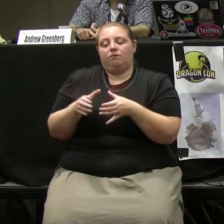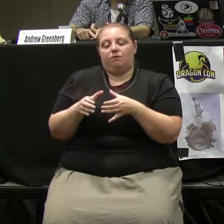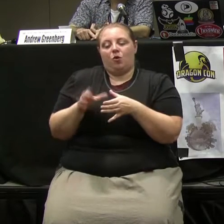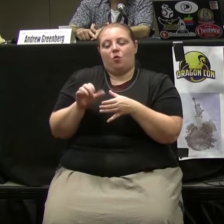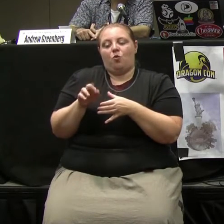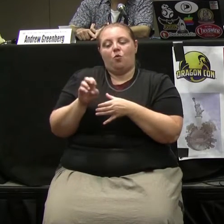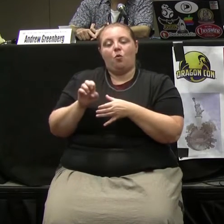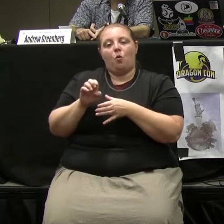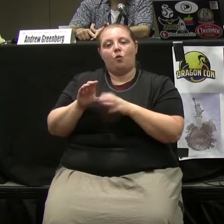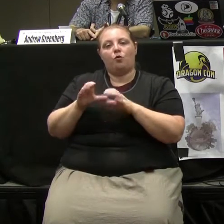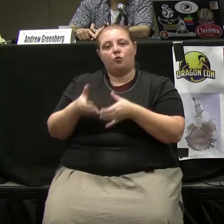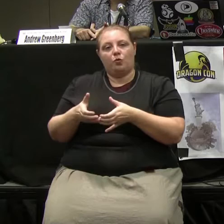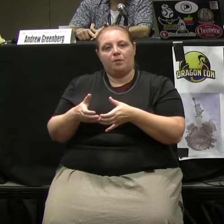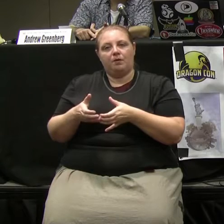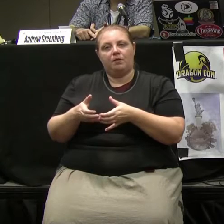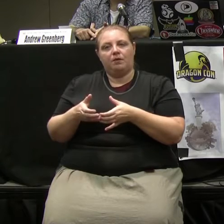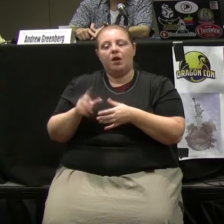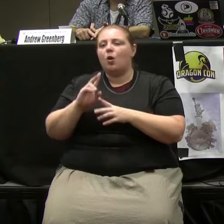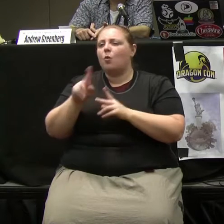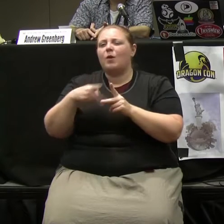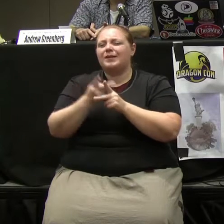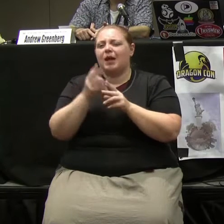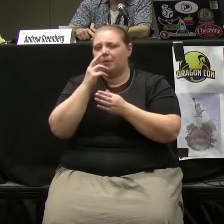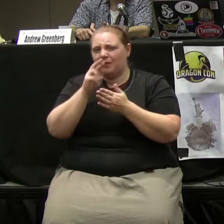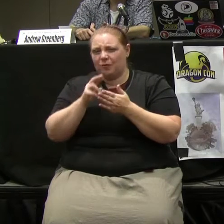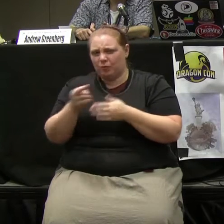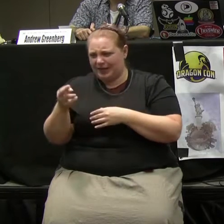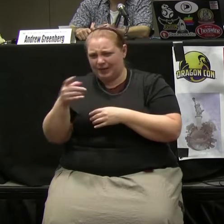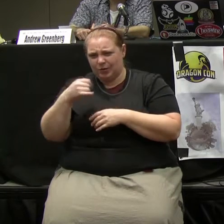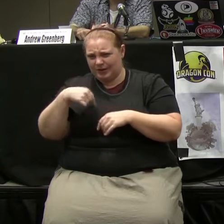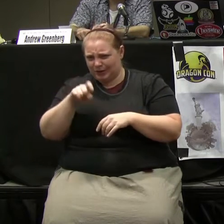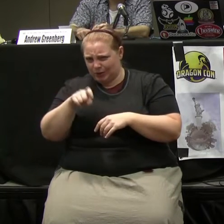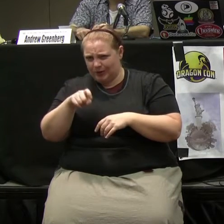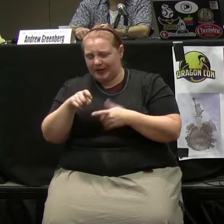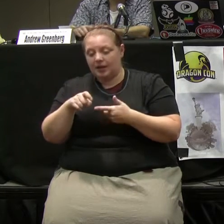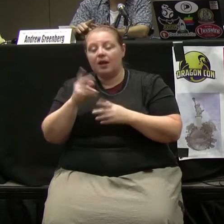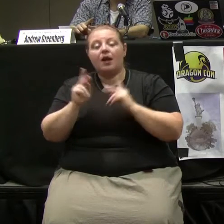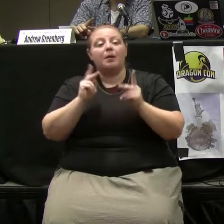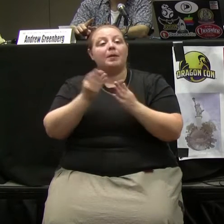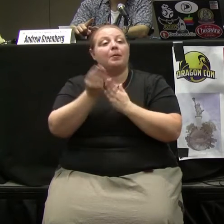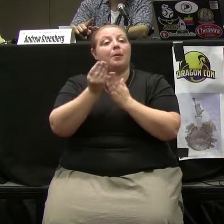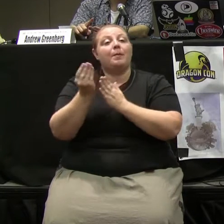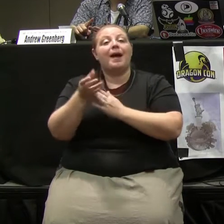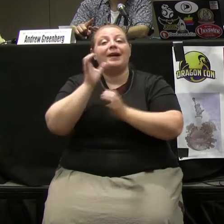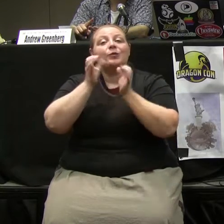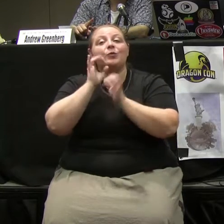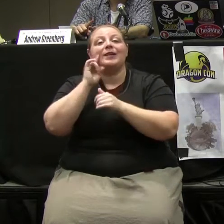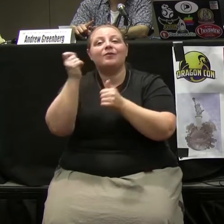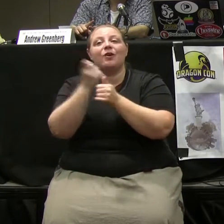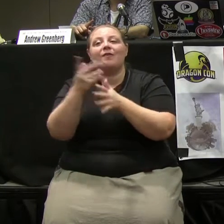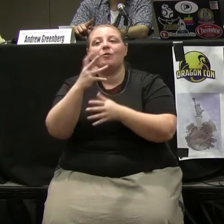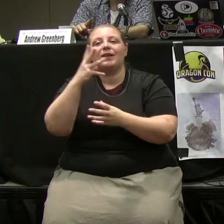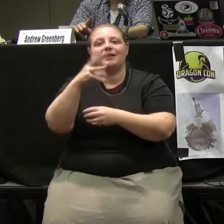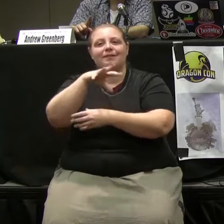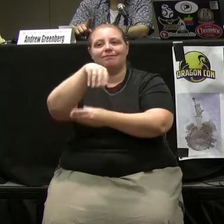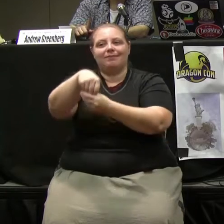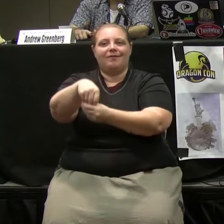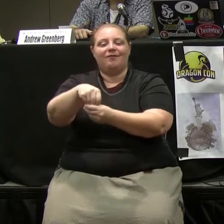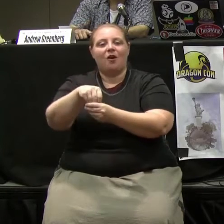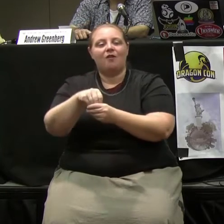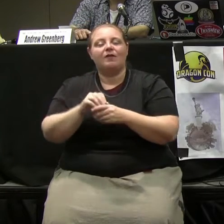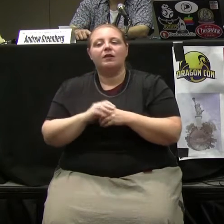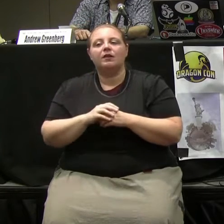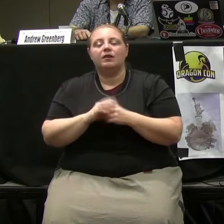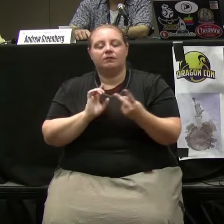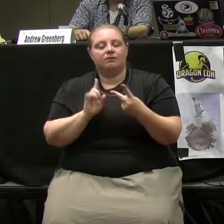What sort of resources does it take? I mean, there are so many meetup groups where people are buying drinks for everyone who shows up to get them involved in it.